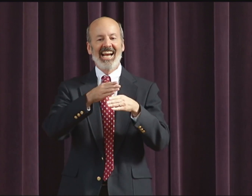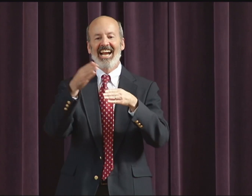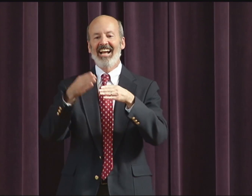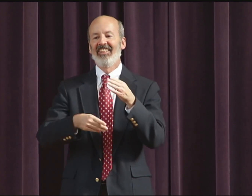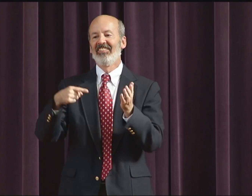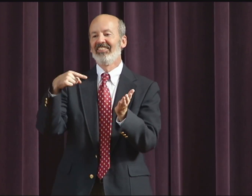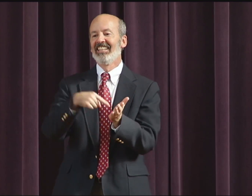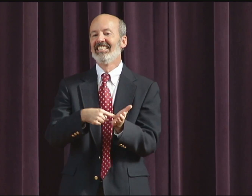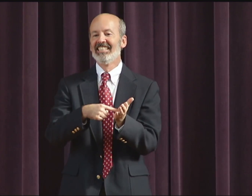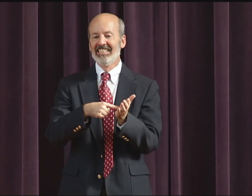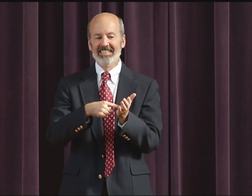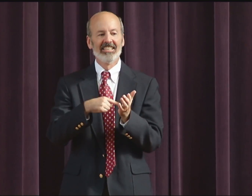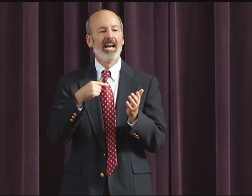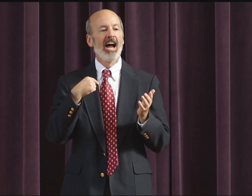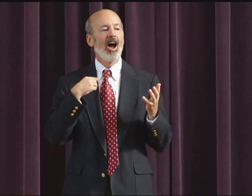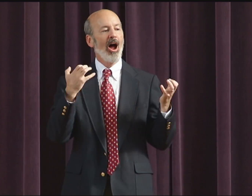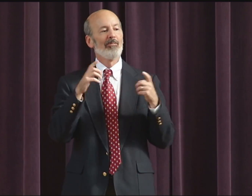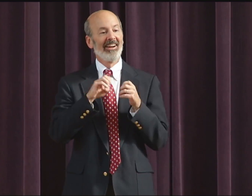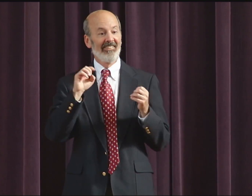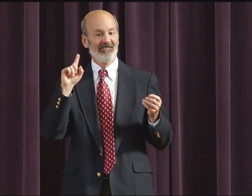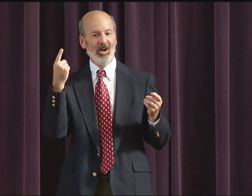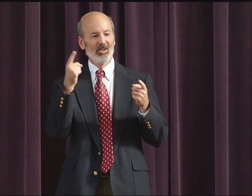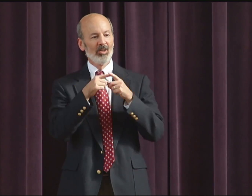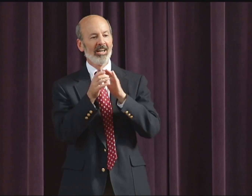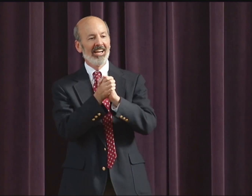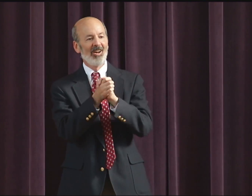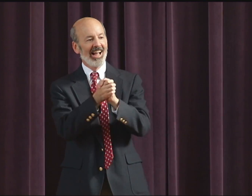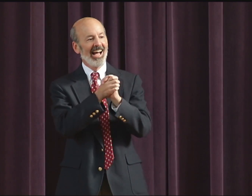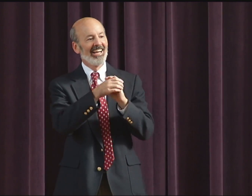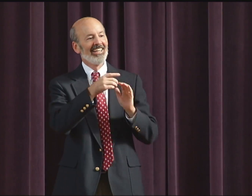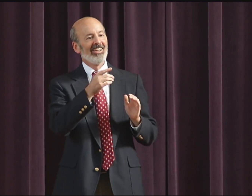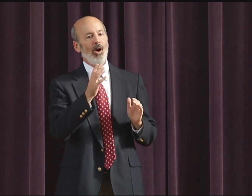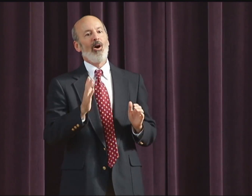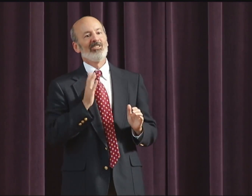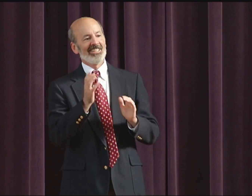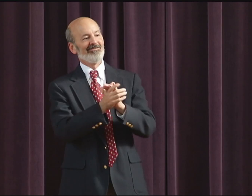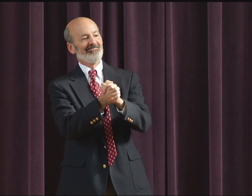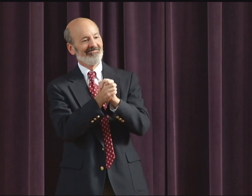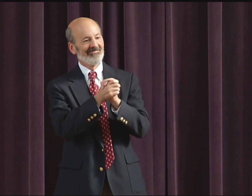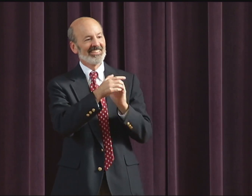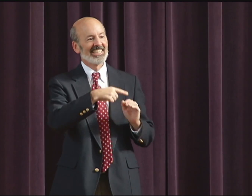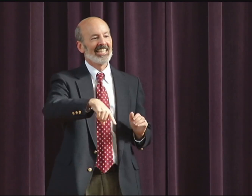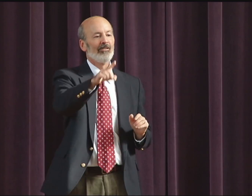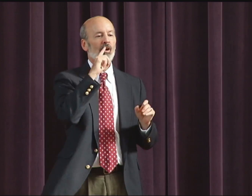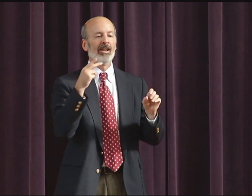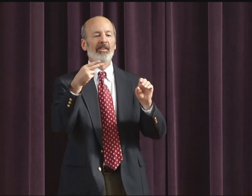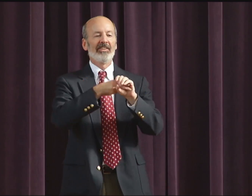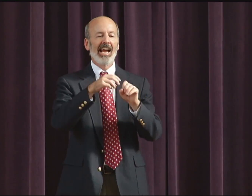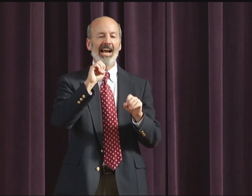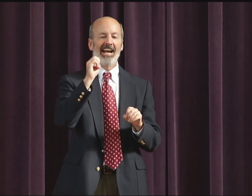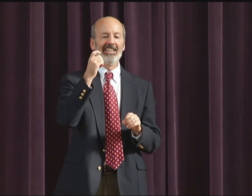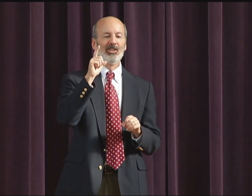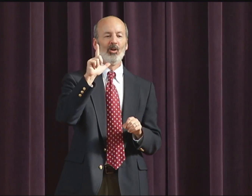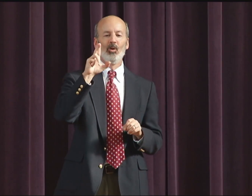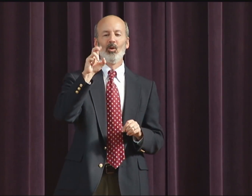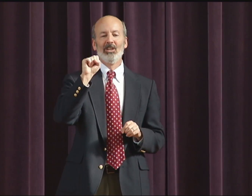That was a very nice way to end the ceremony. I'd like to be the first to congratulate, or officially congratulate,